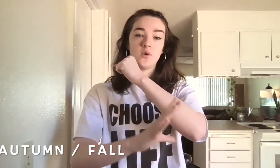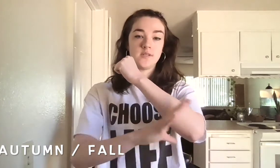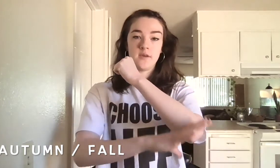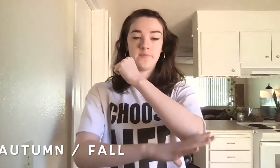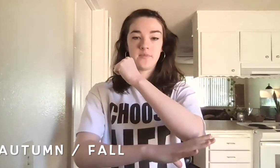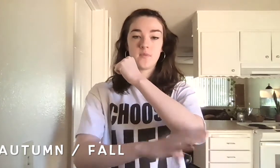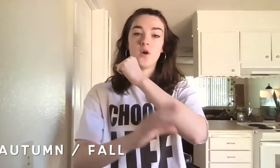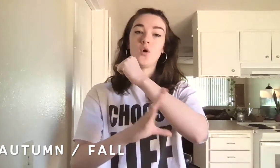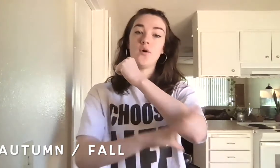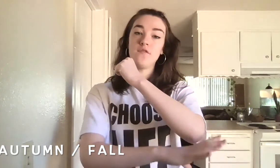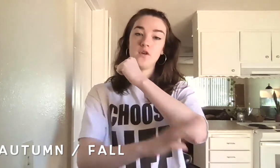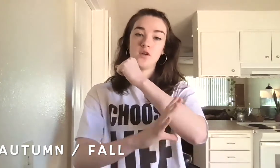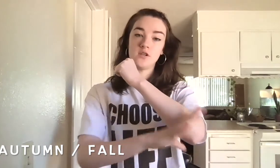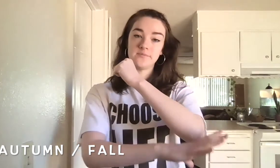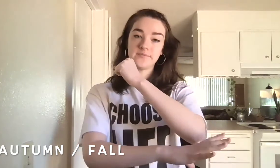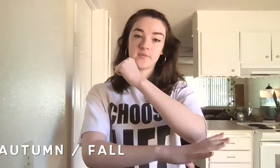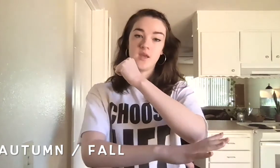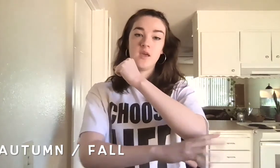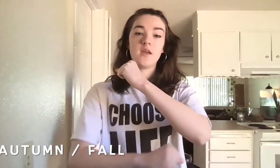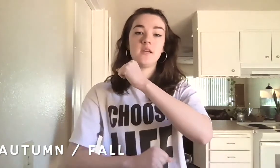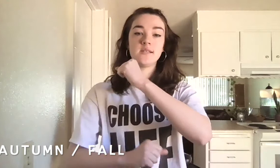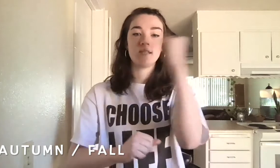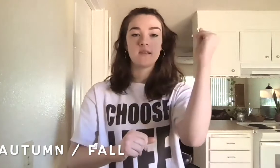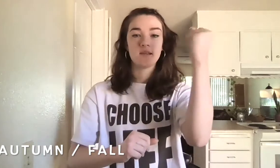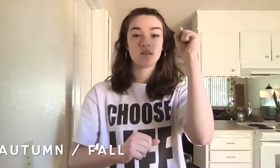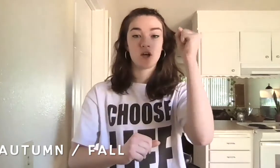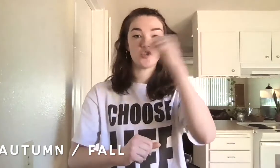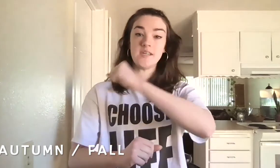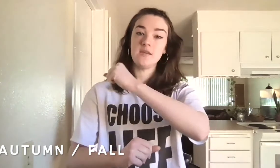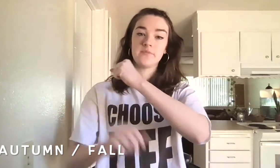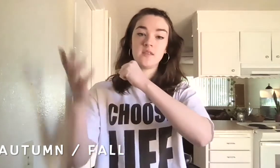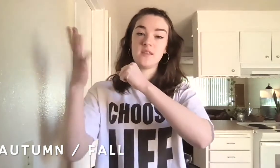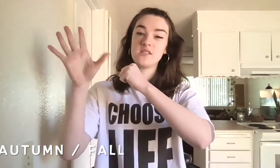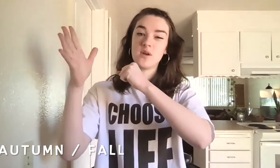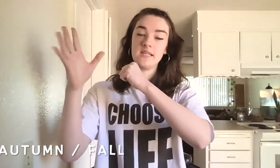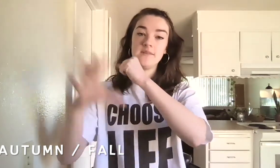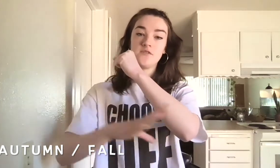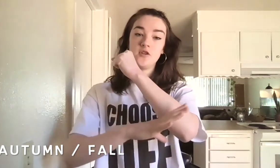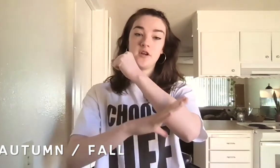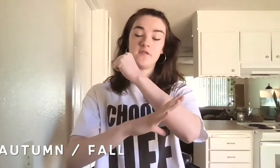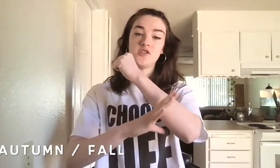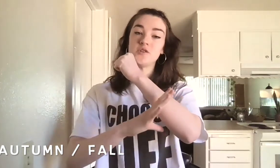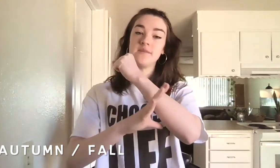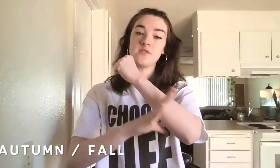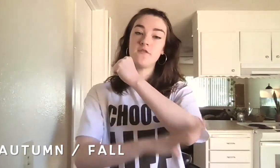autumn or fall. And you can see that this is our tree, and then these are our leaves falling off of the tree. So